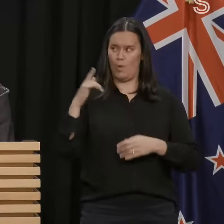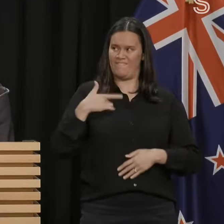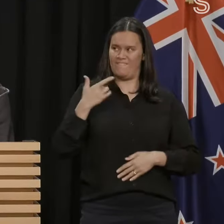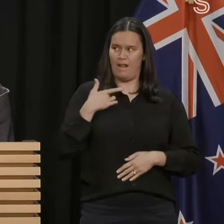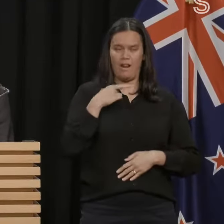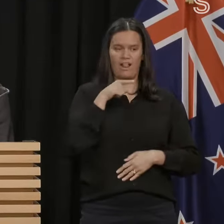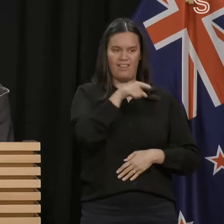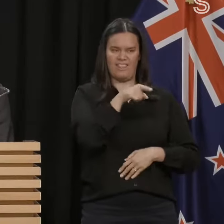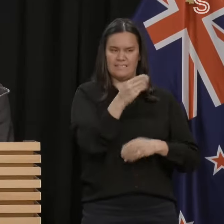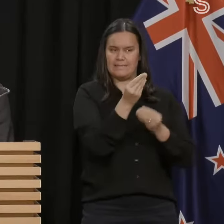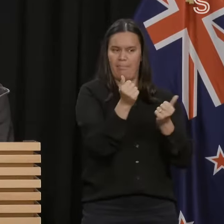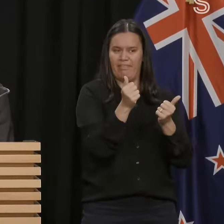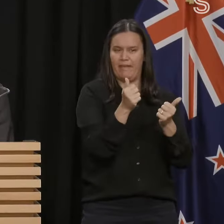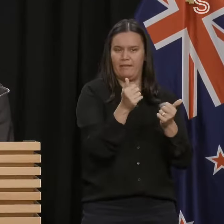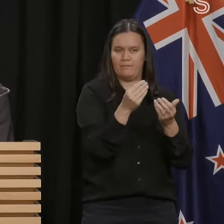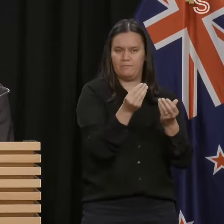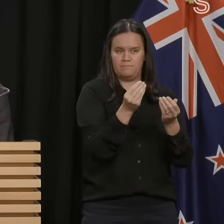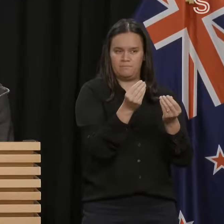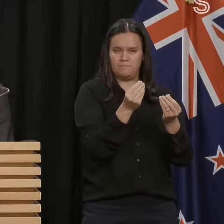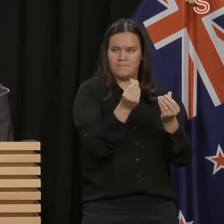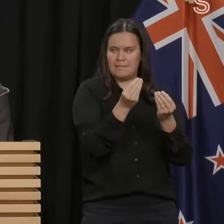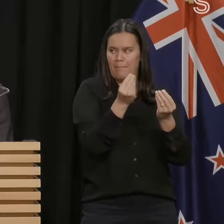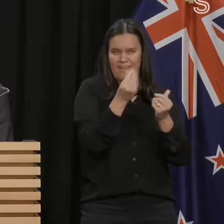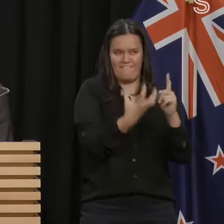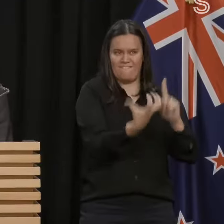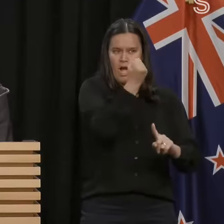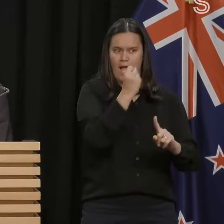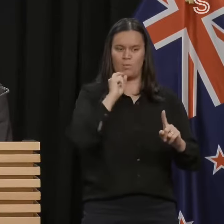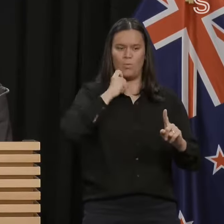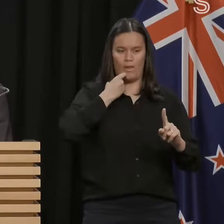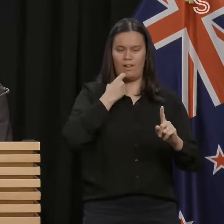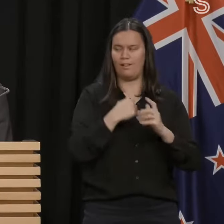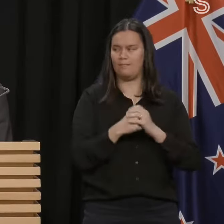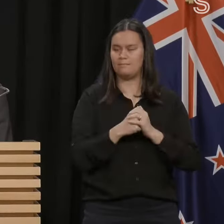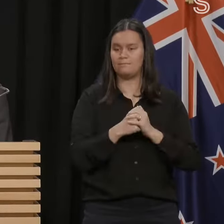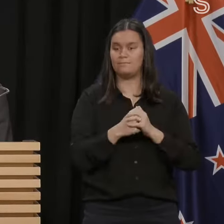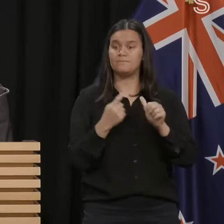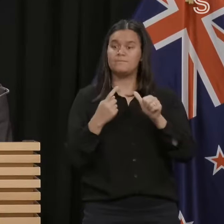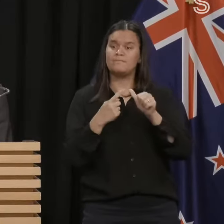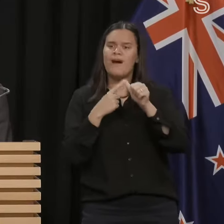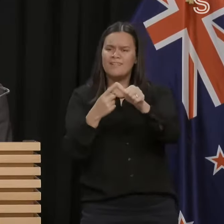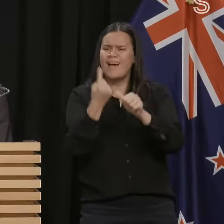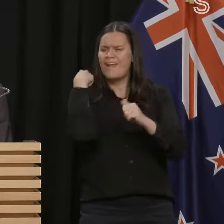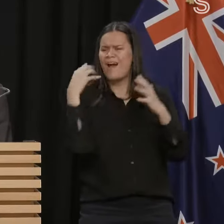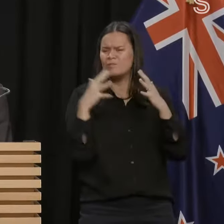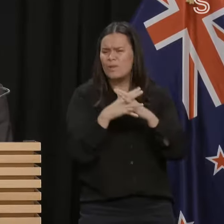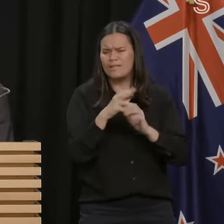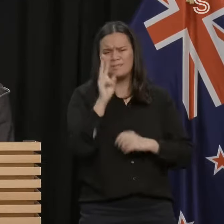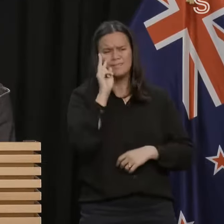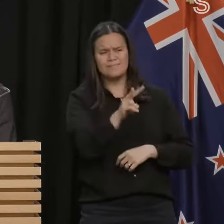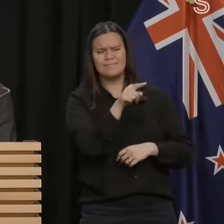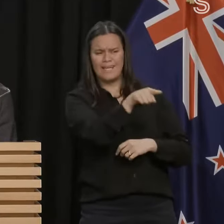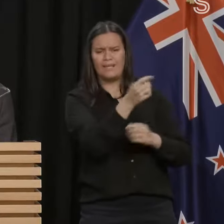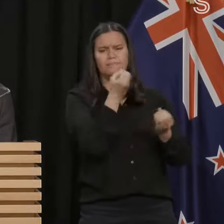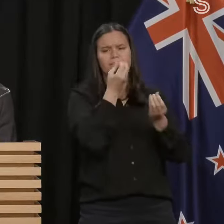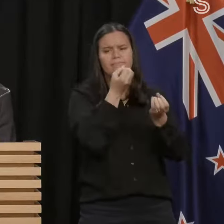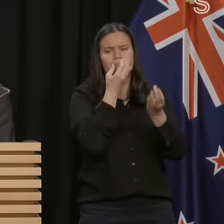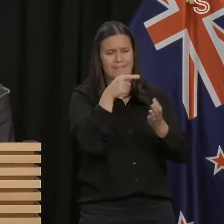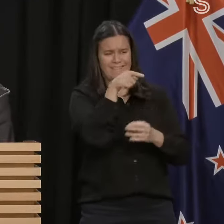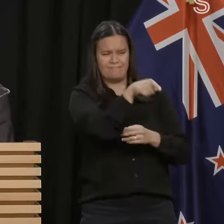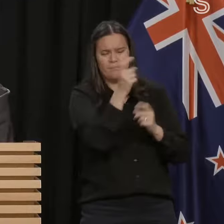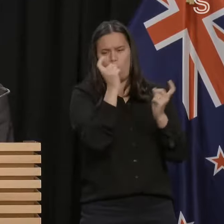As I've indicated, the substance, which we've already seen, that was out there last week, did concern me.